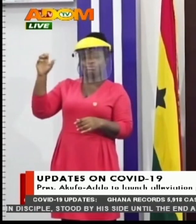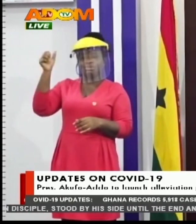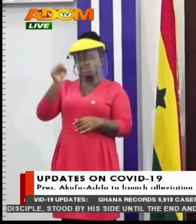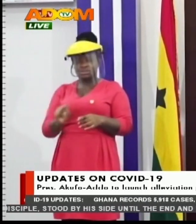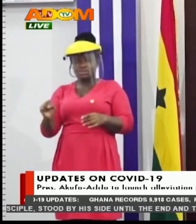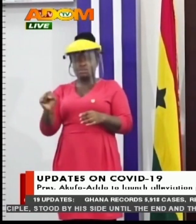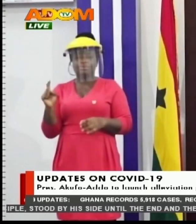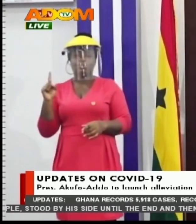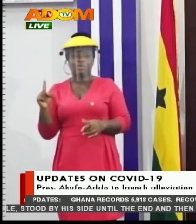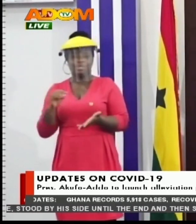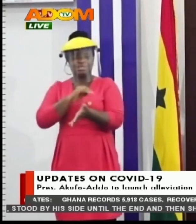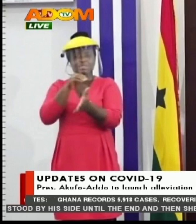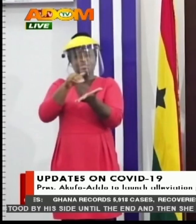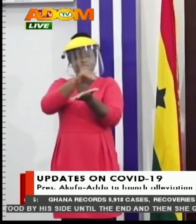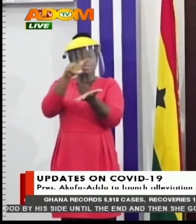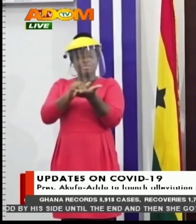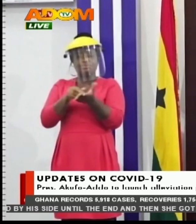We have a total of